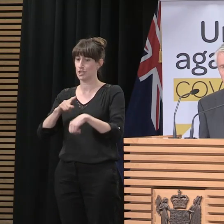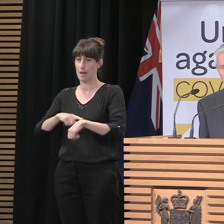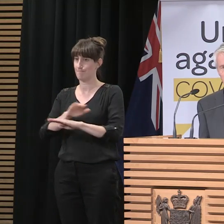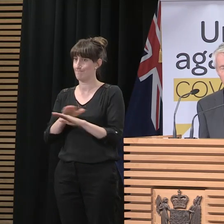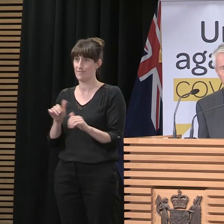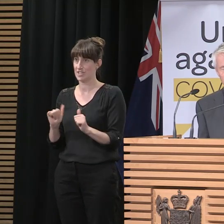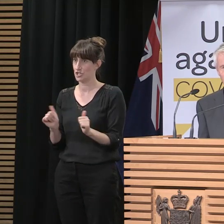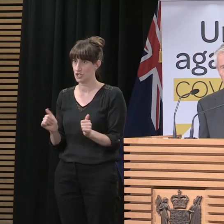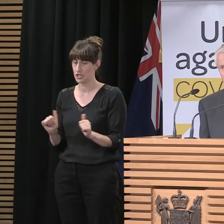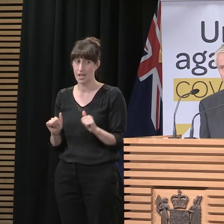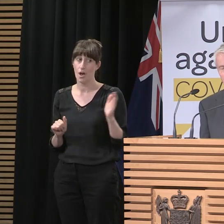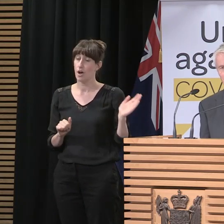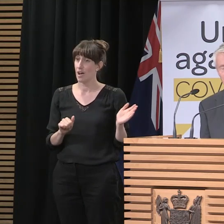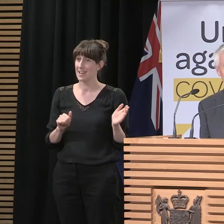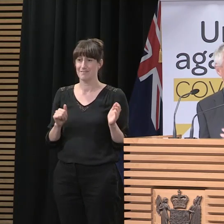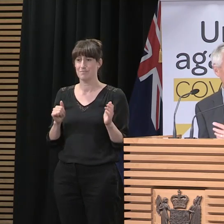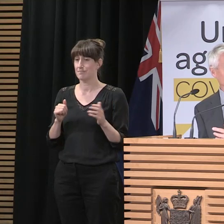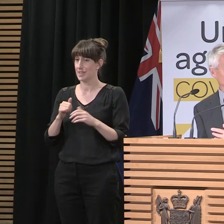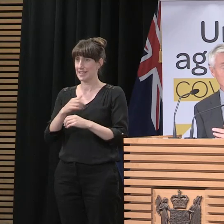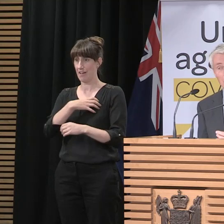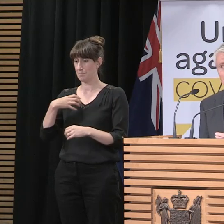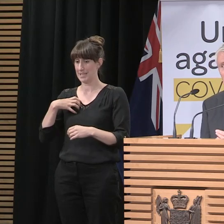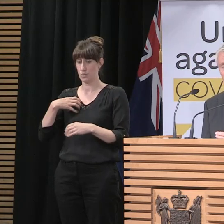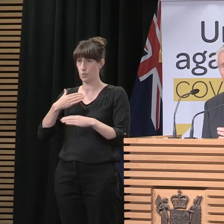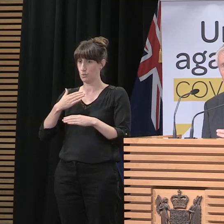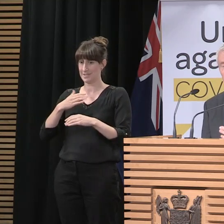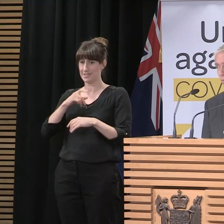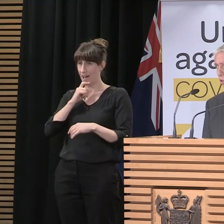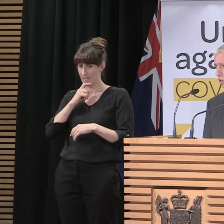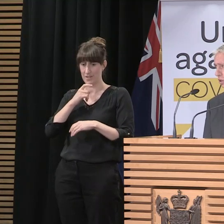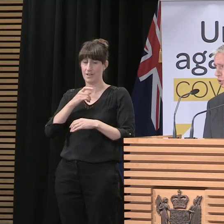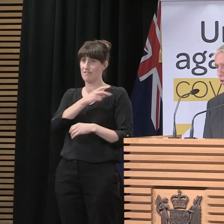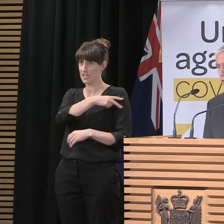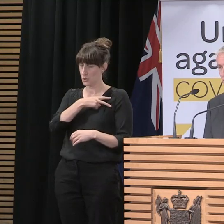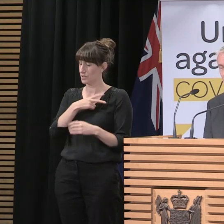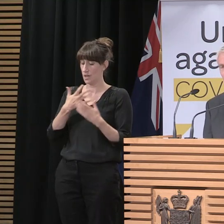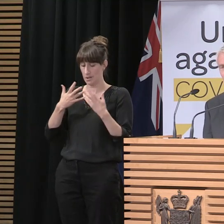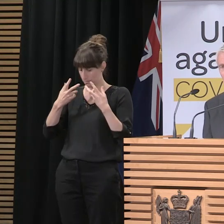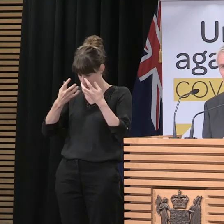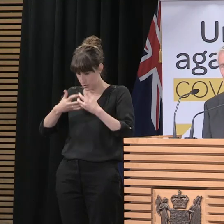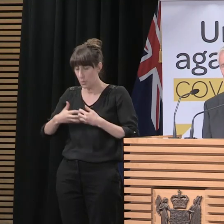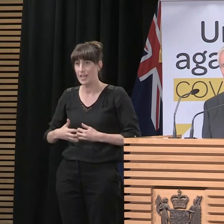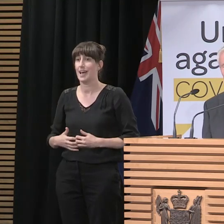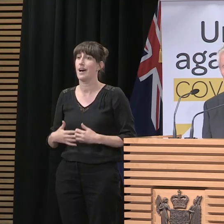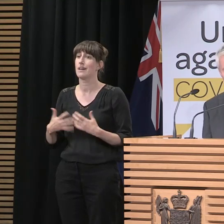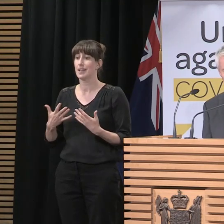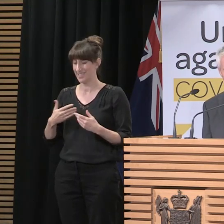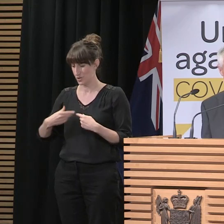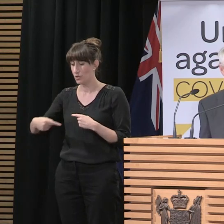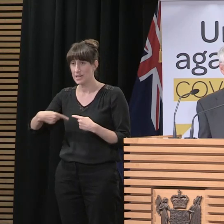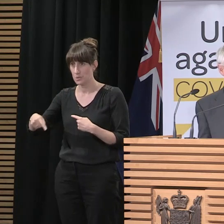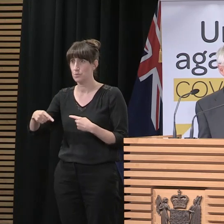and a bunch of officials are working through this stuff right now. There'll be further work done during the course of the day, and